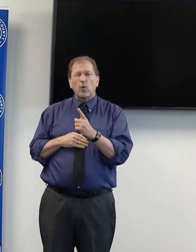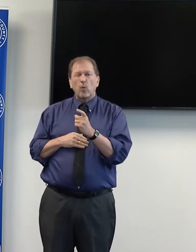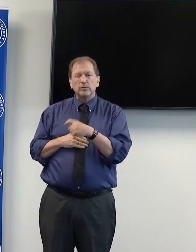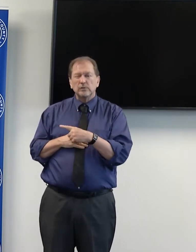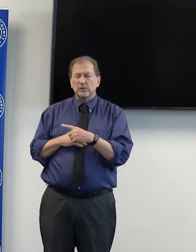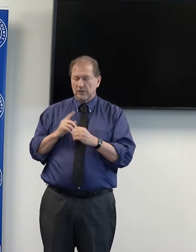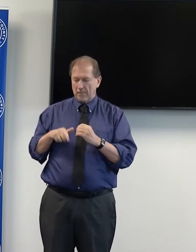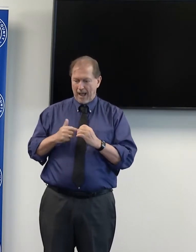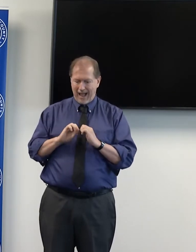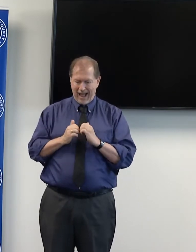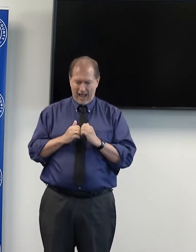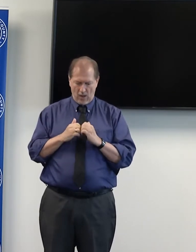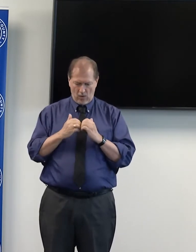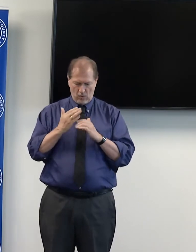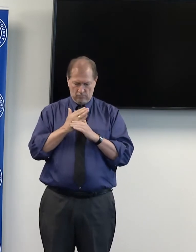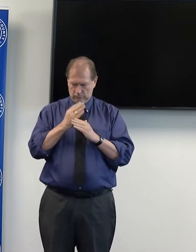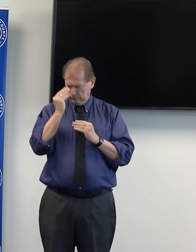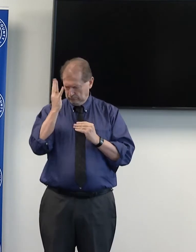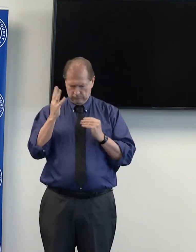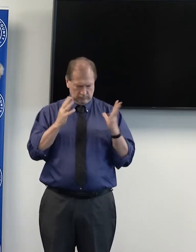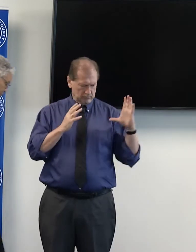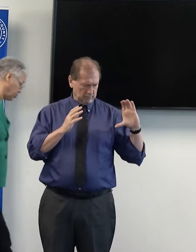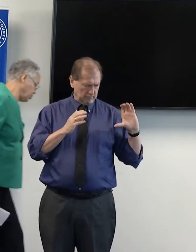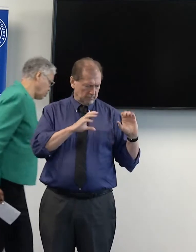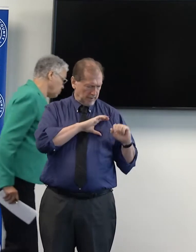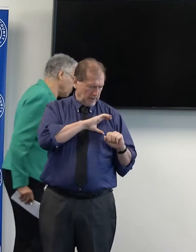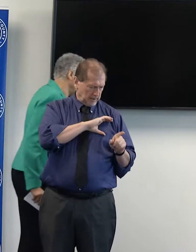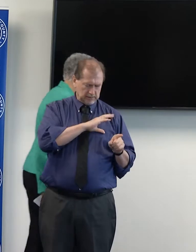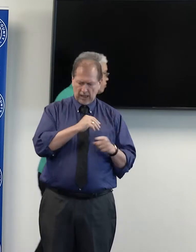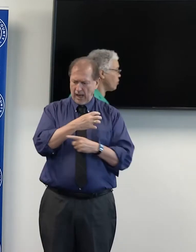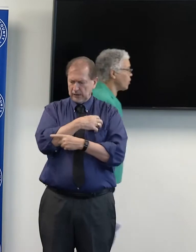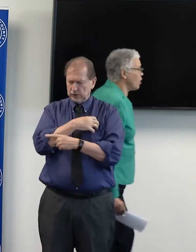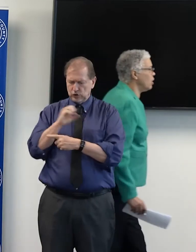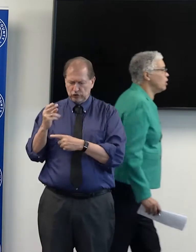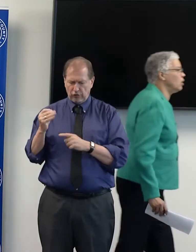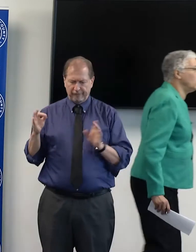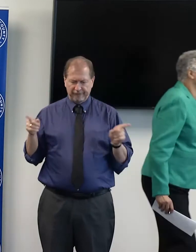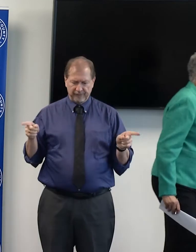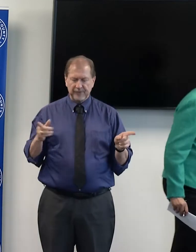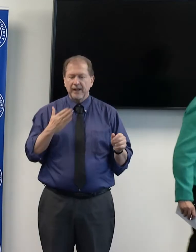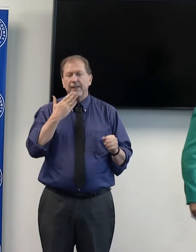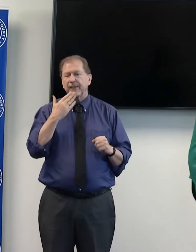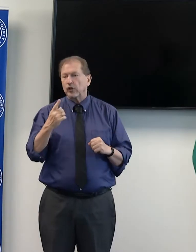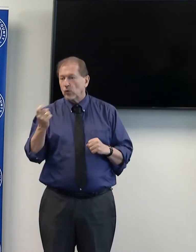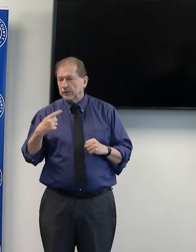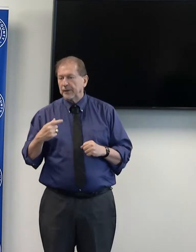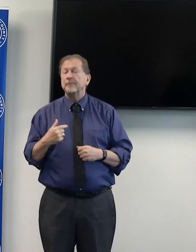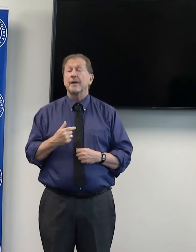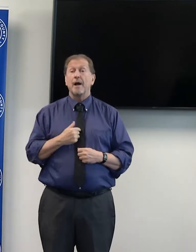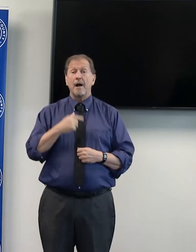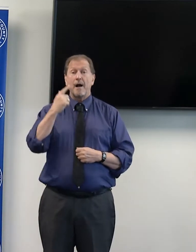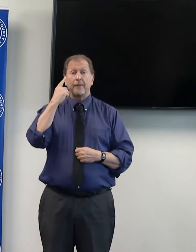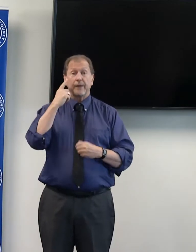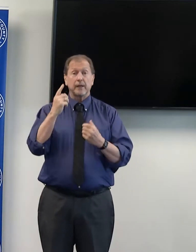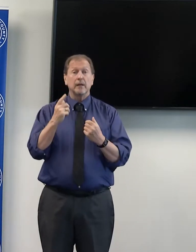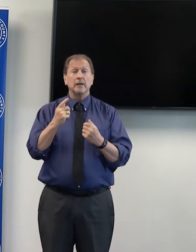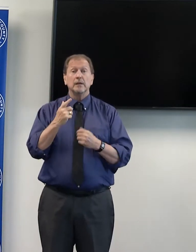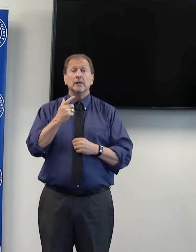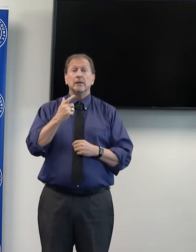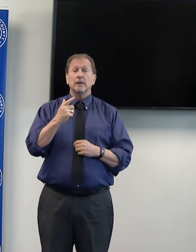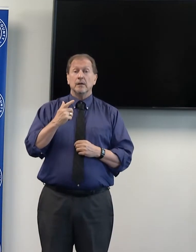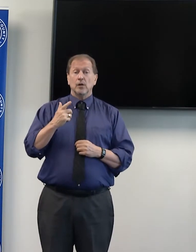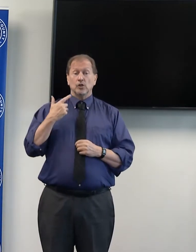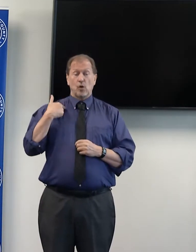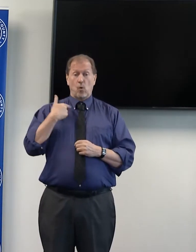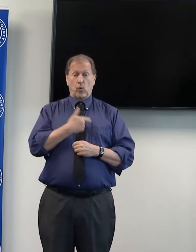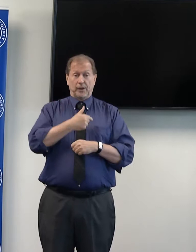and our local police forces. Sure thing, a great question. I think it's easy to say that the work that we